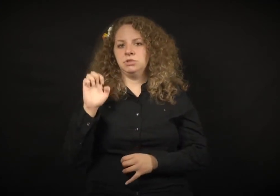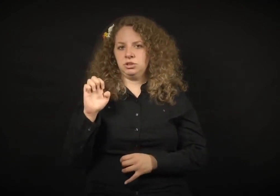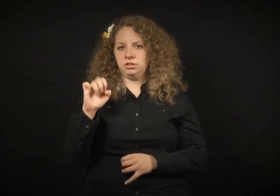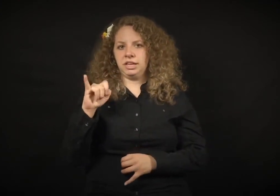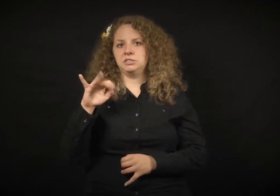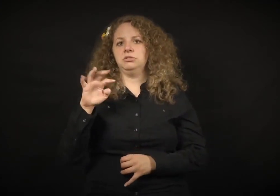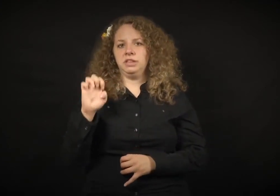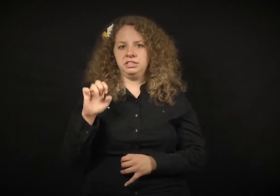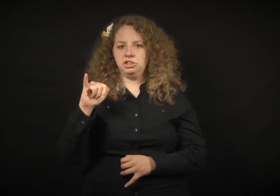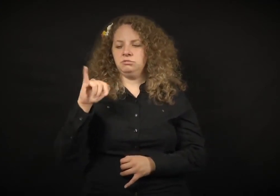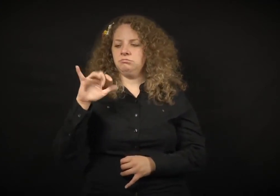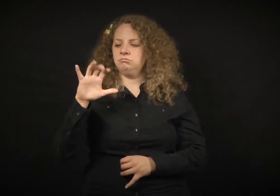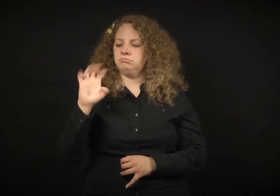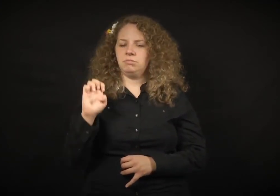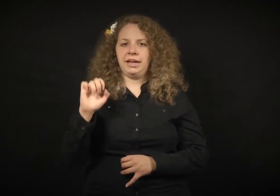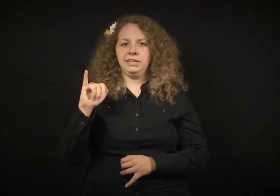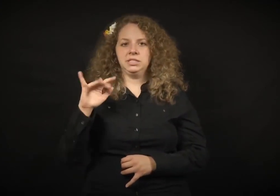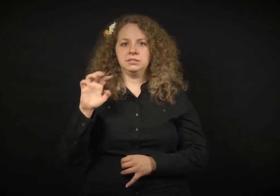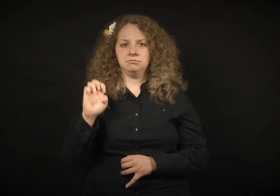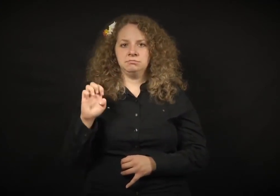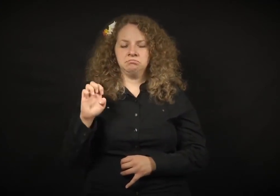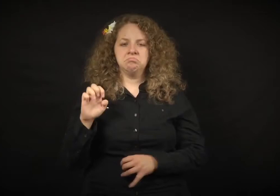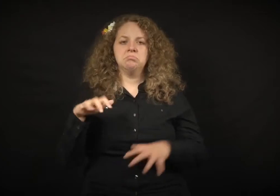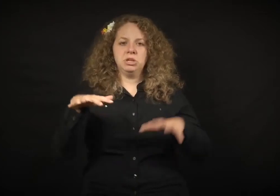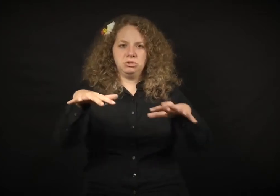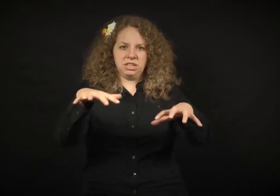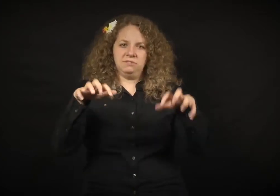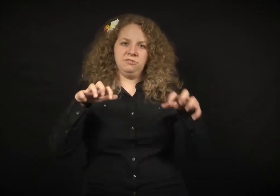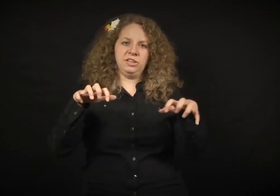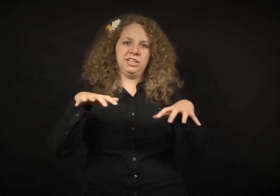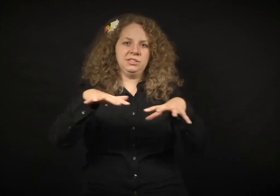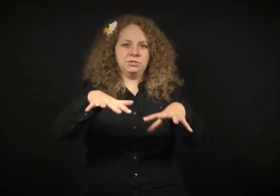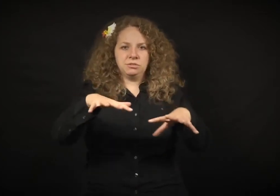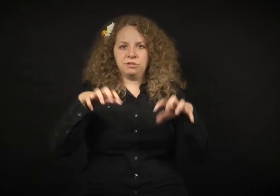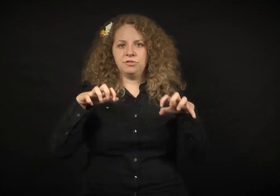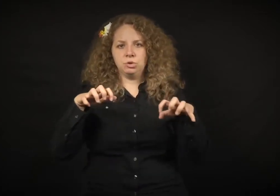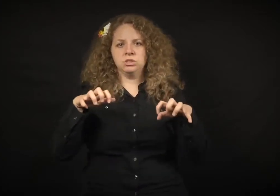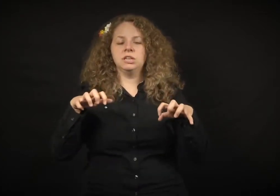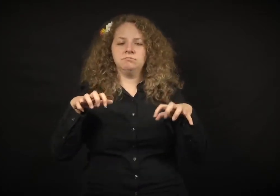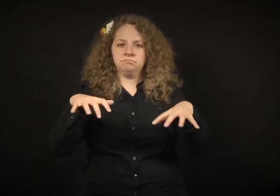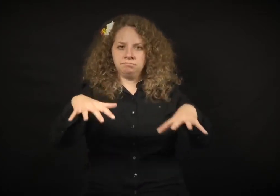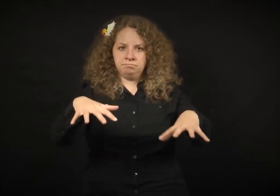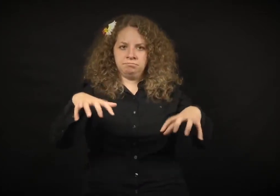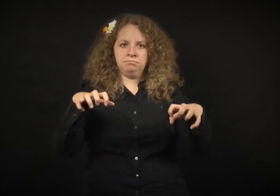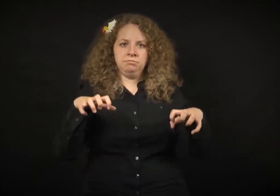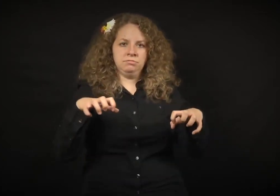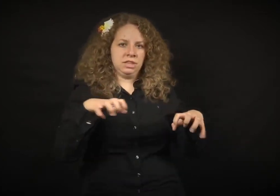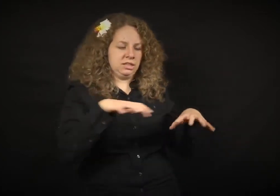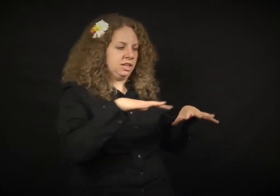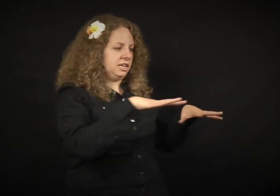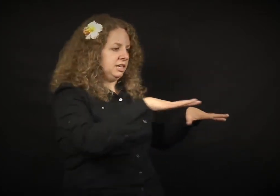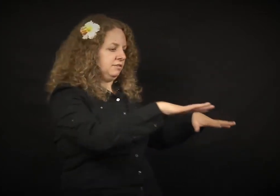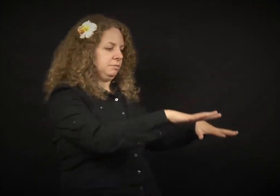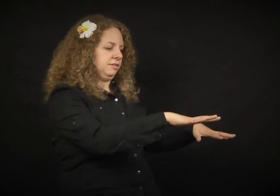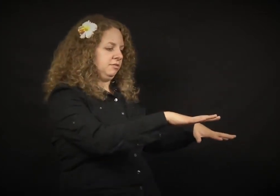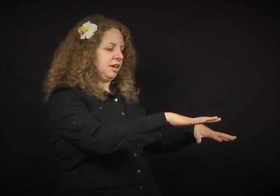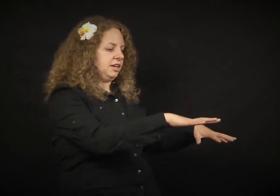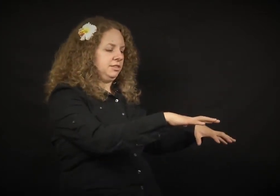can lexicalize it, ice, but usually freeze or frozen. Like the idea of it being flat and